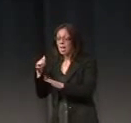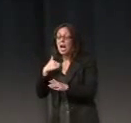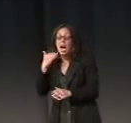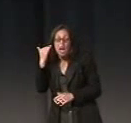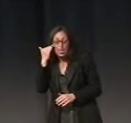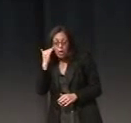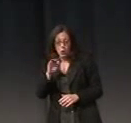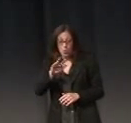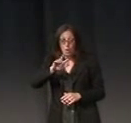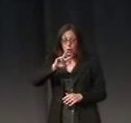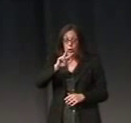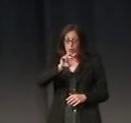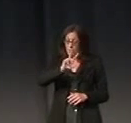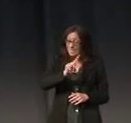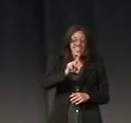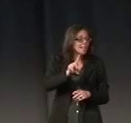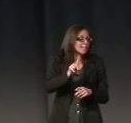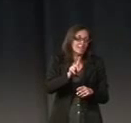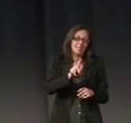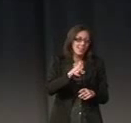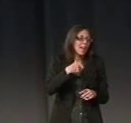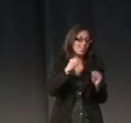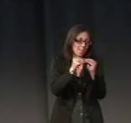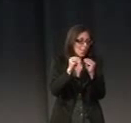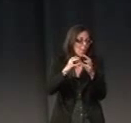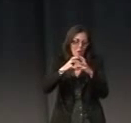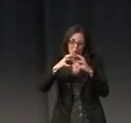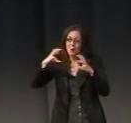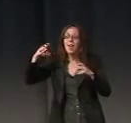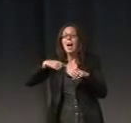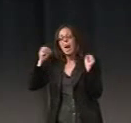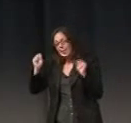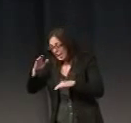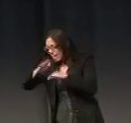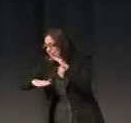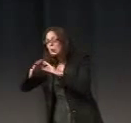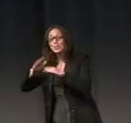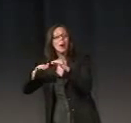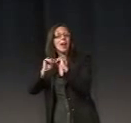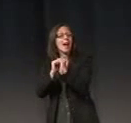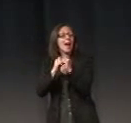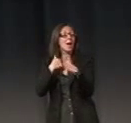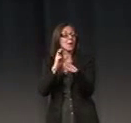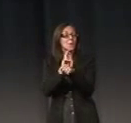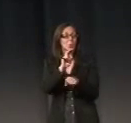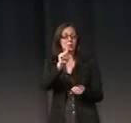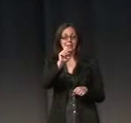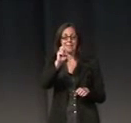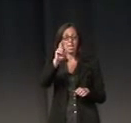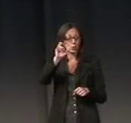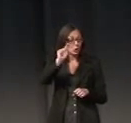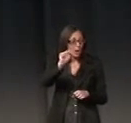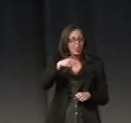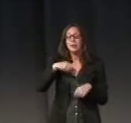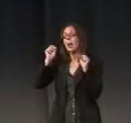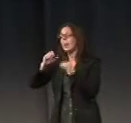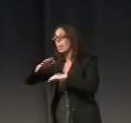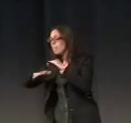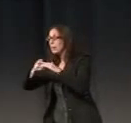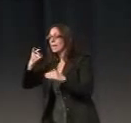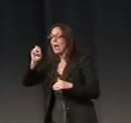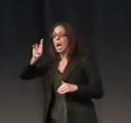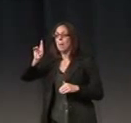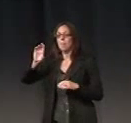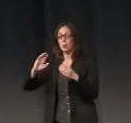exists. I can even construct a tesseract or a hypercube out of cardboard. I know